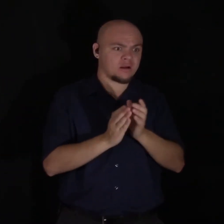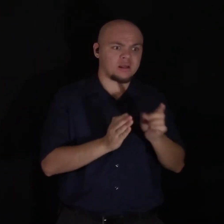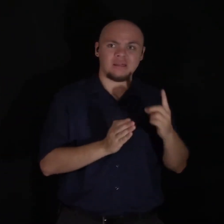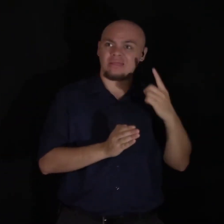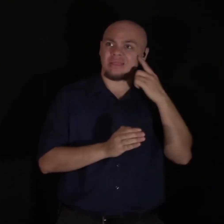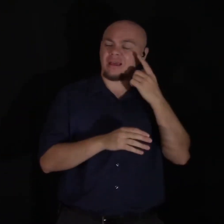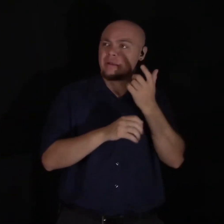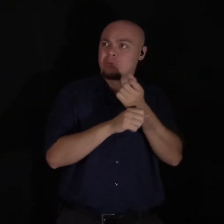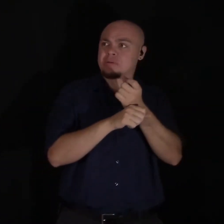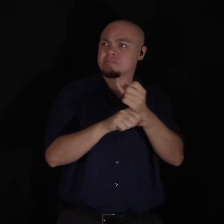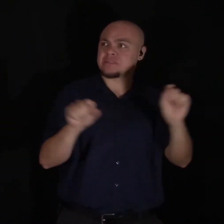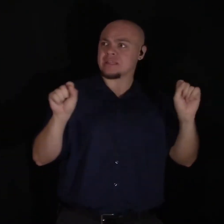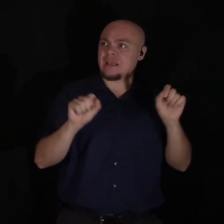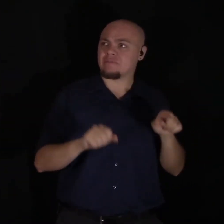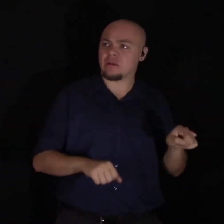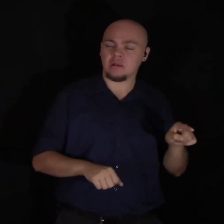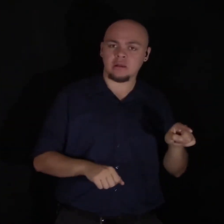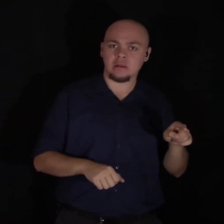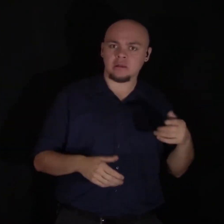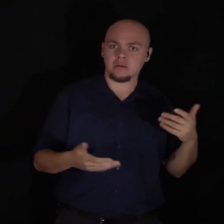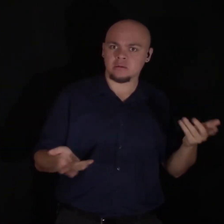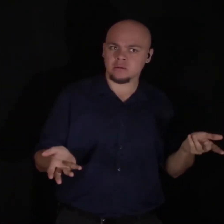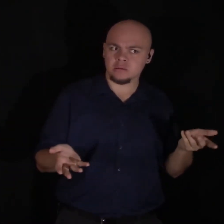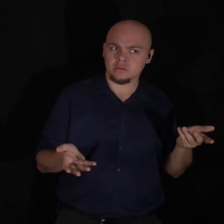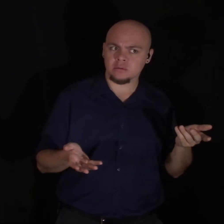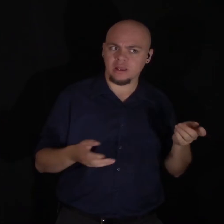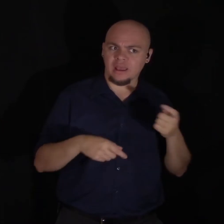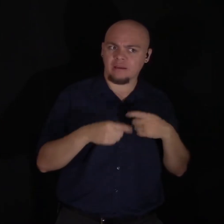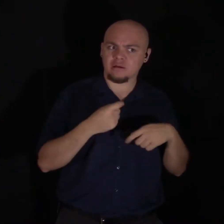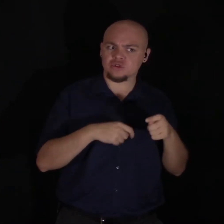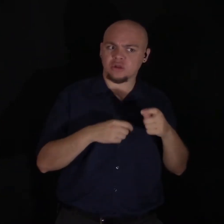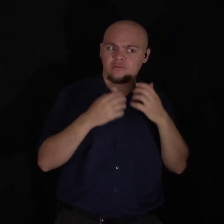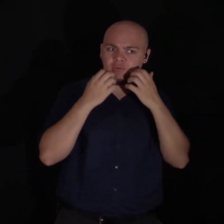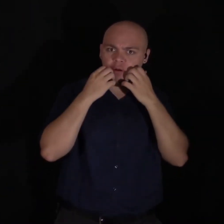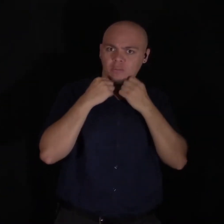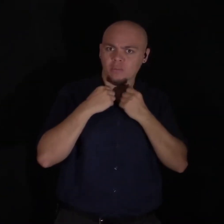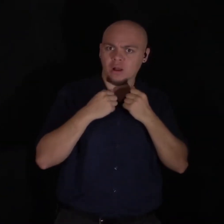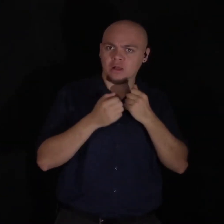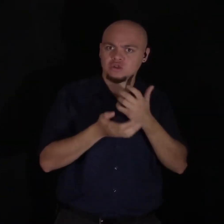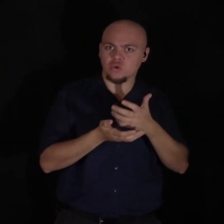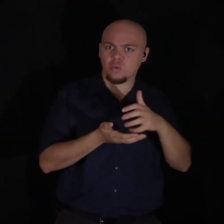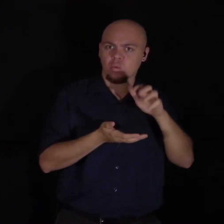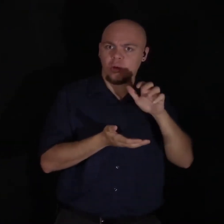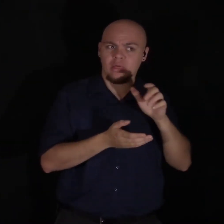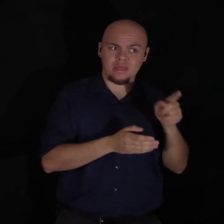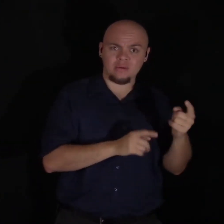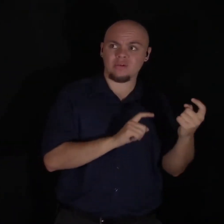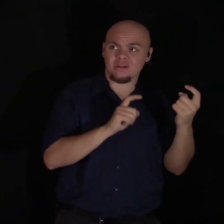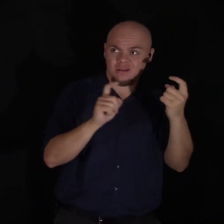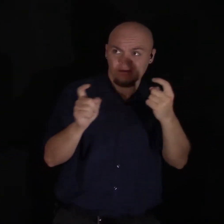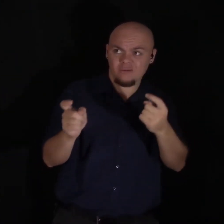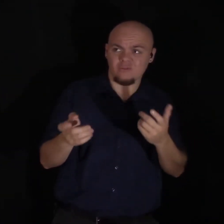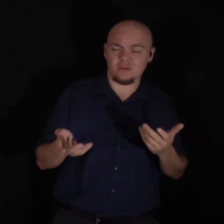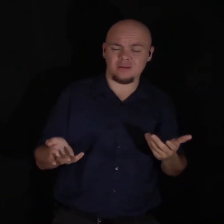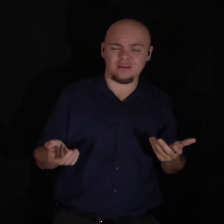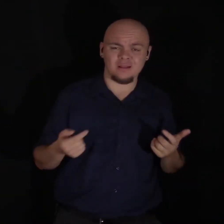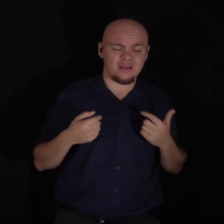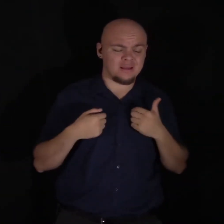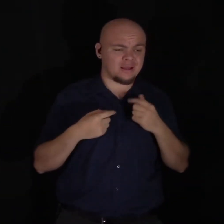which he would not have exchanged for the most precious wealth the earth can afford. I replied,